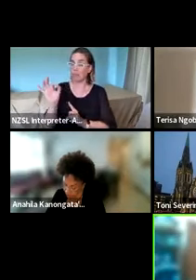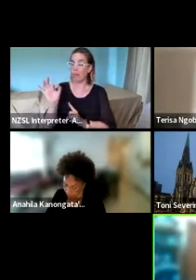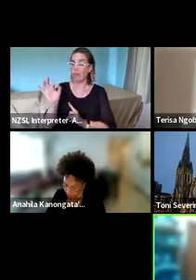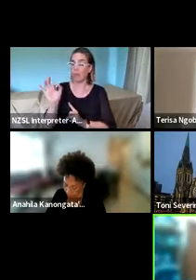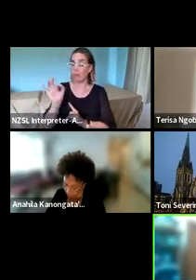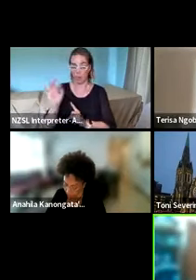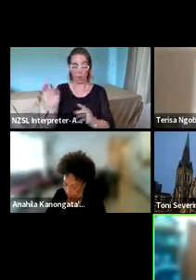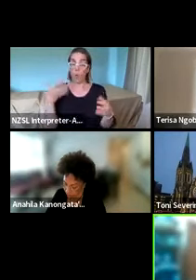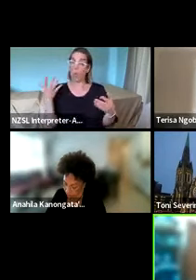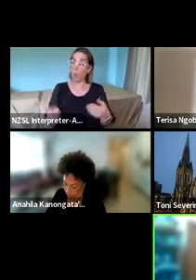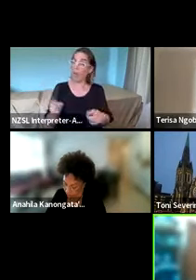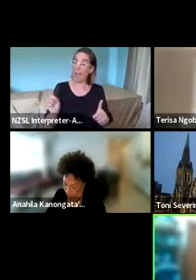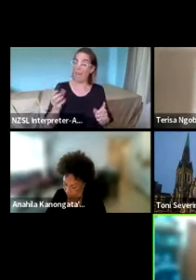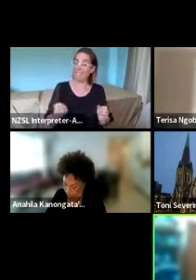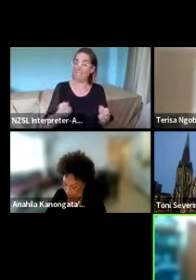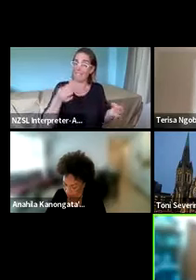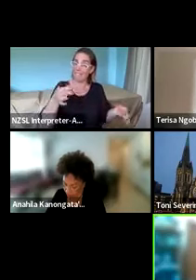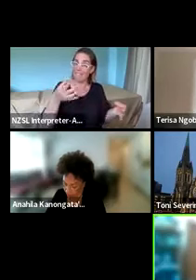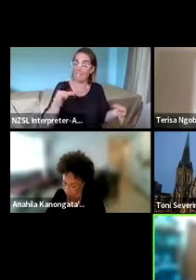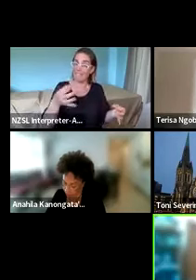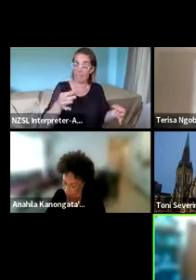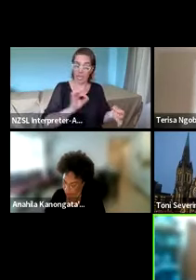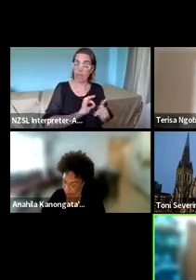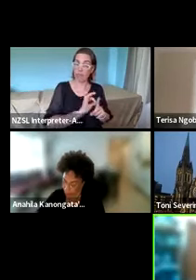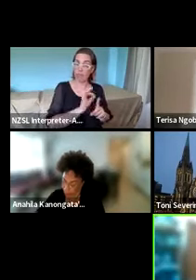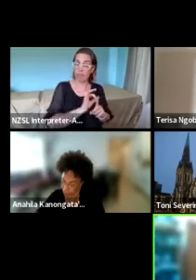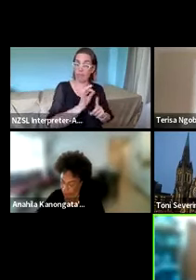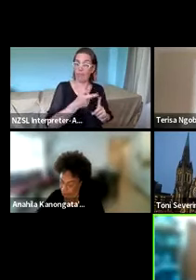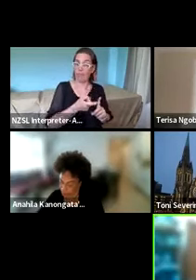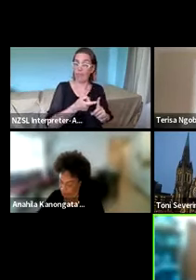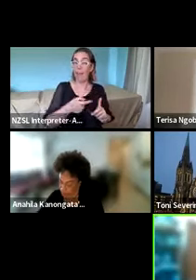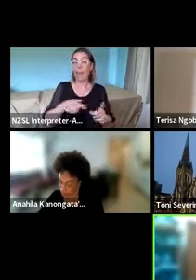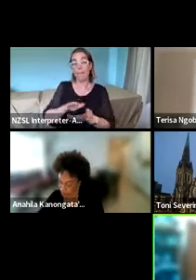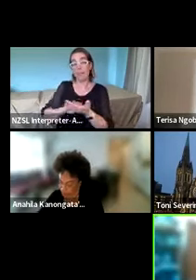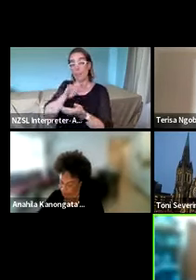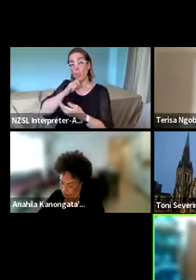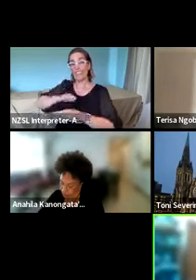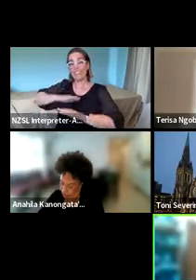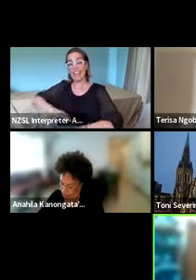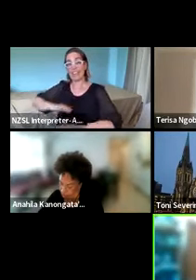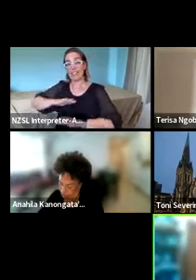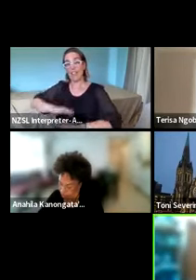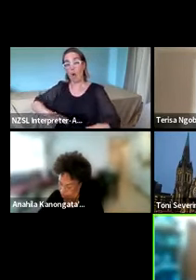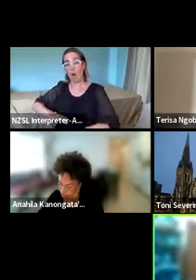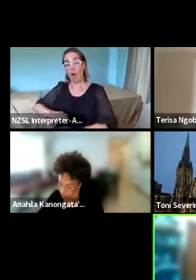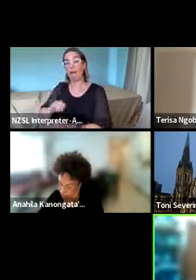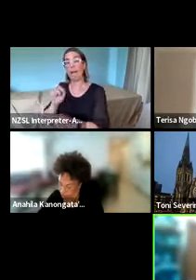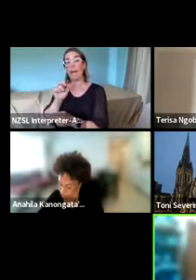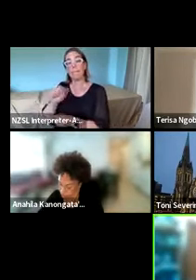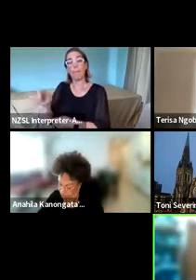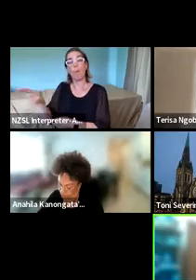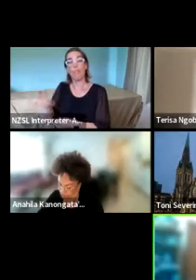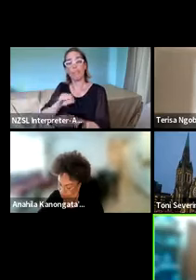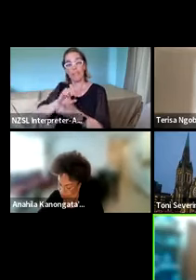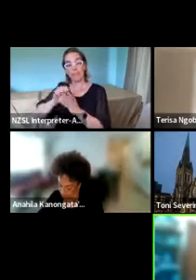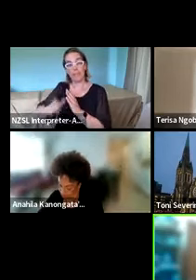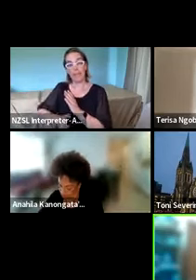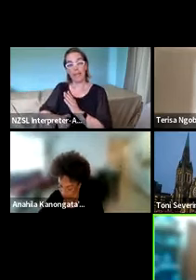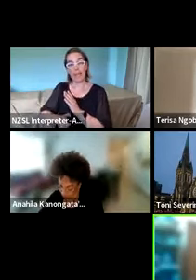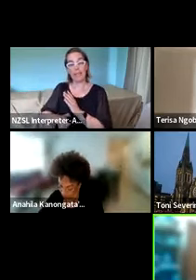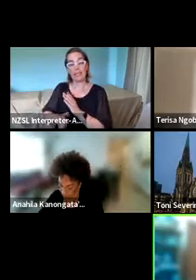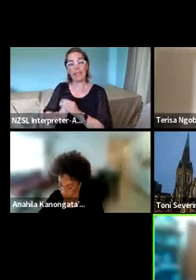we've got to the point that it would satisfy people with disabilities, at least